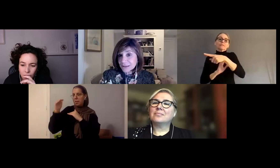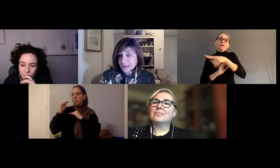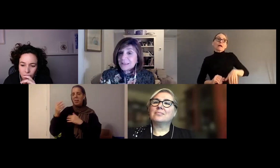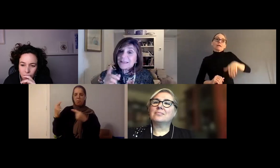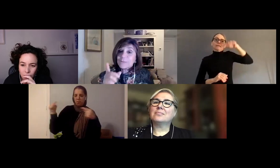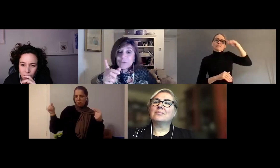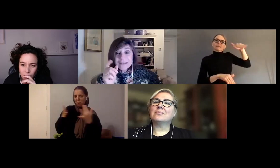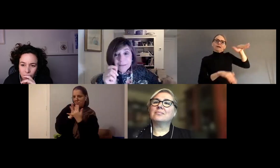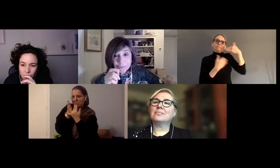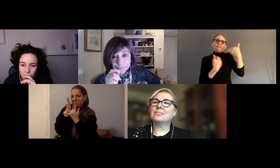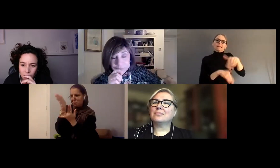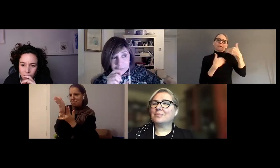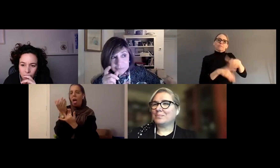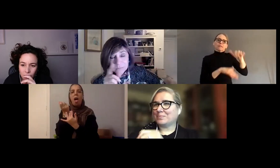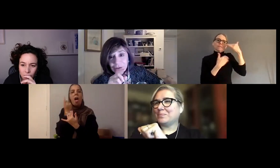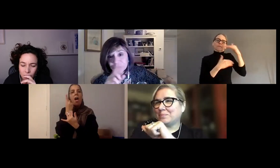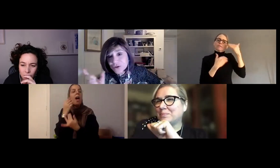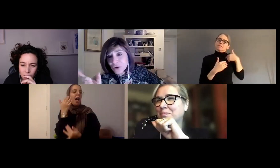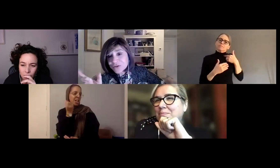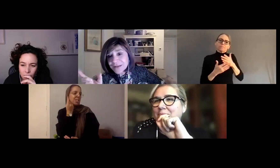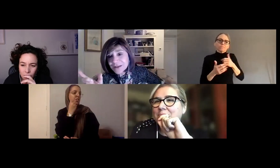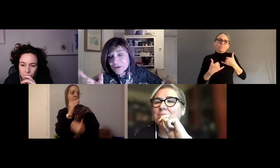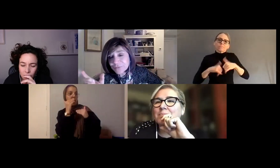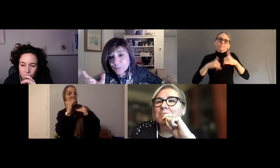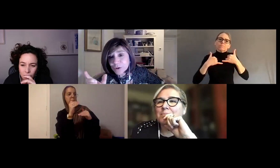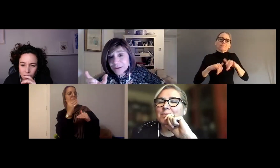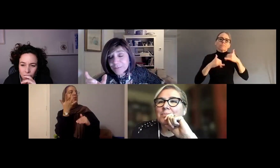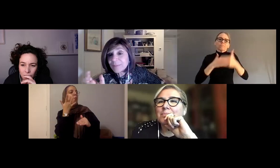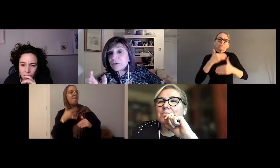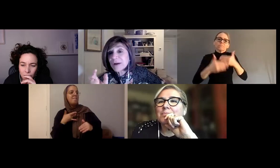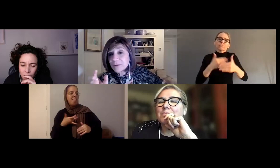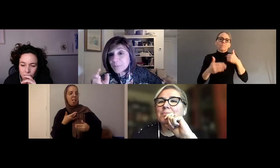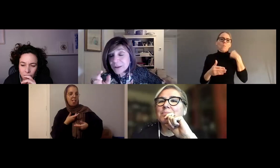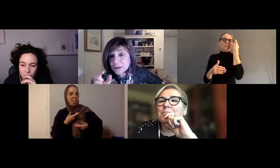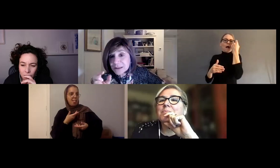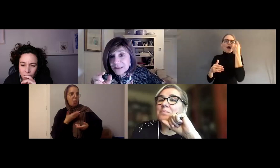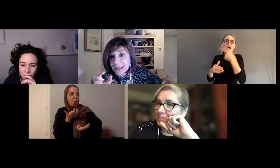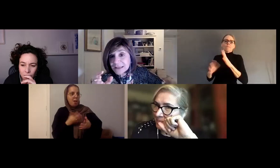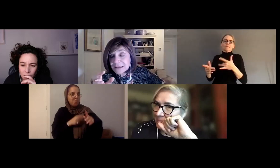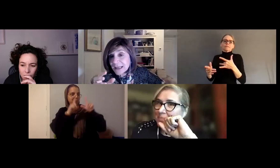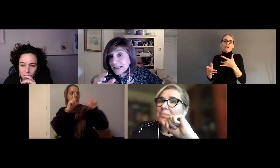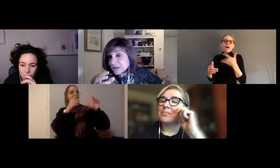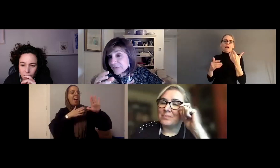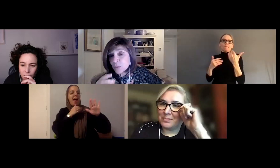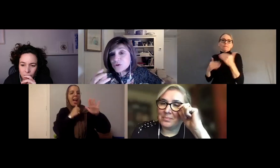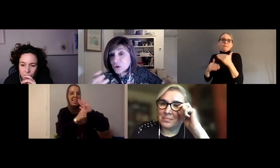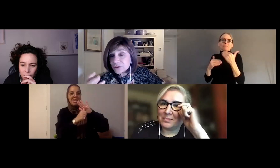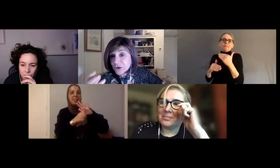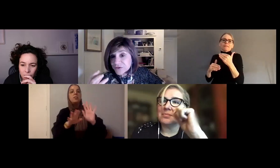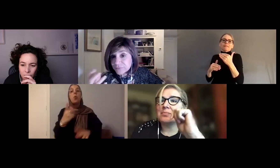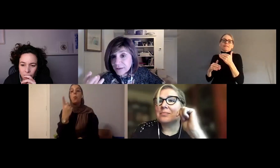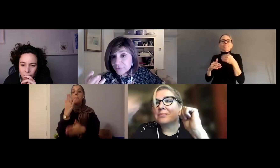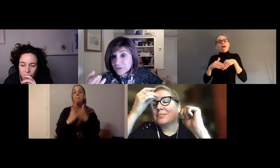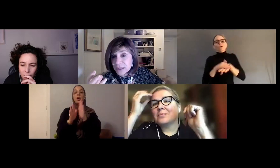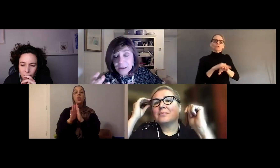limitations. Like, for example, there's a whole section of the book about my grandparents as they weren't